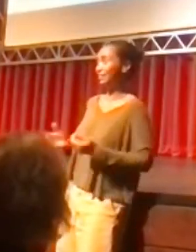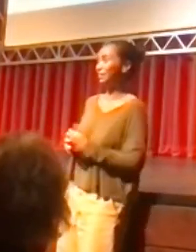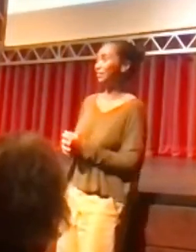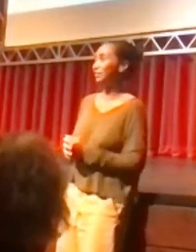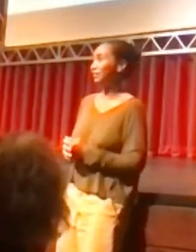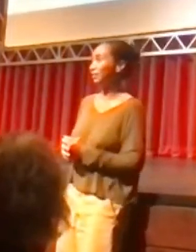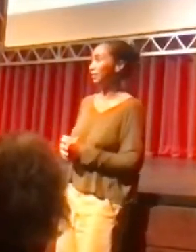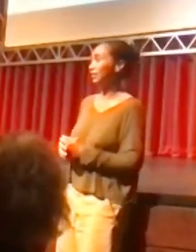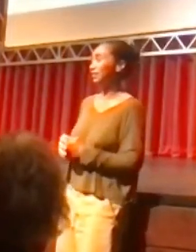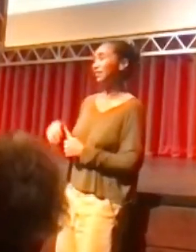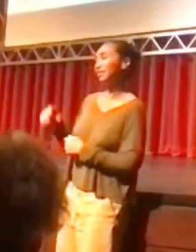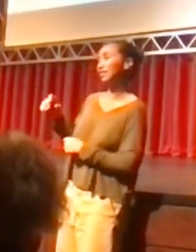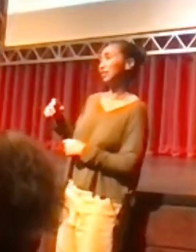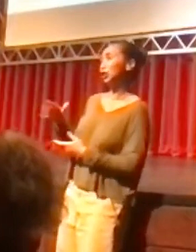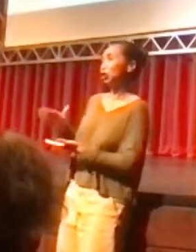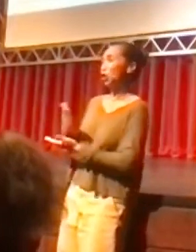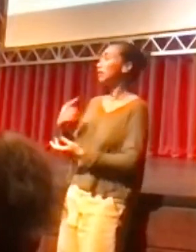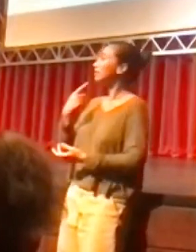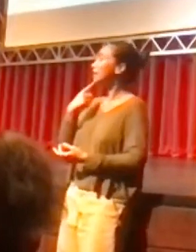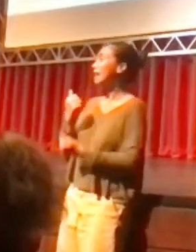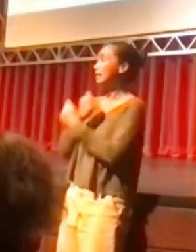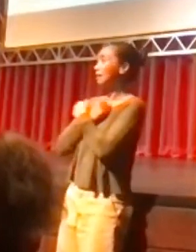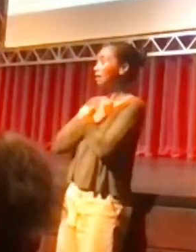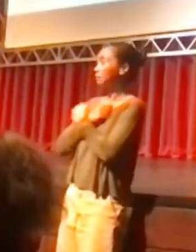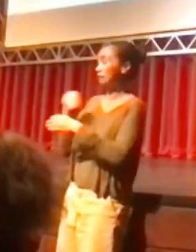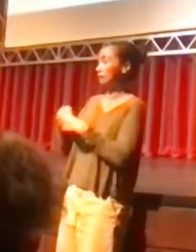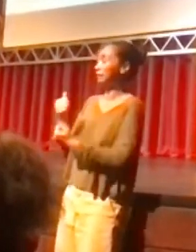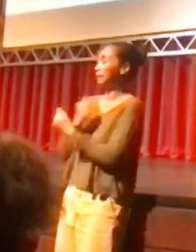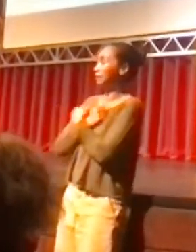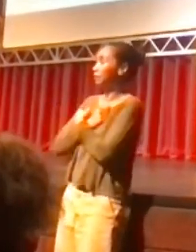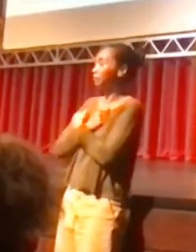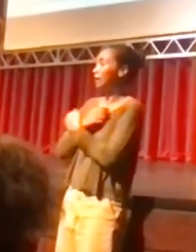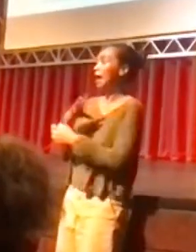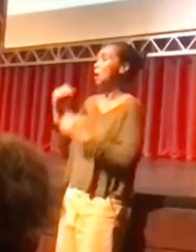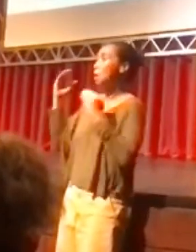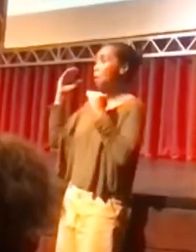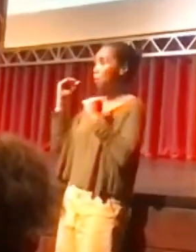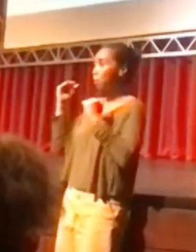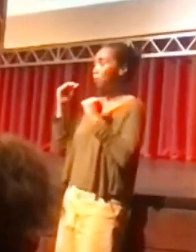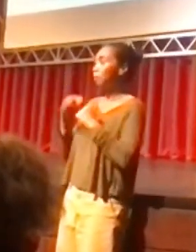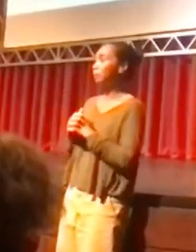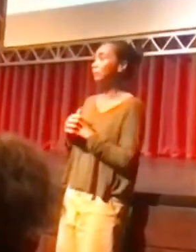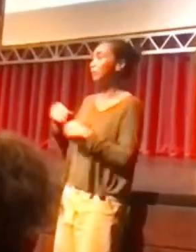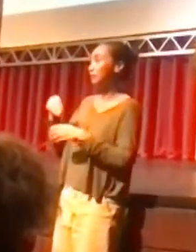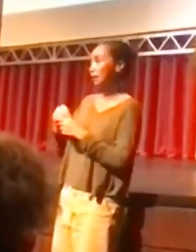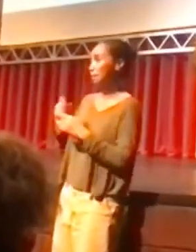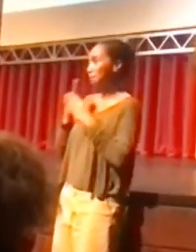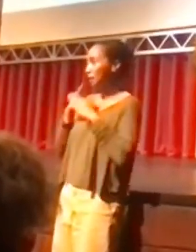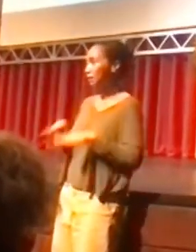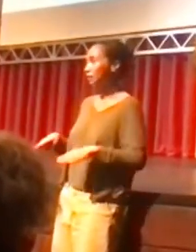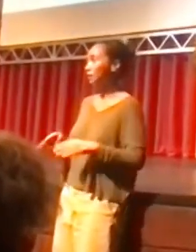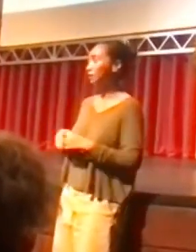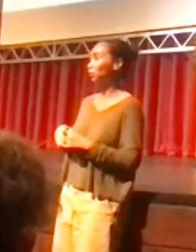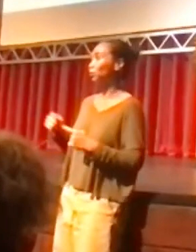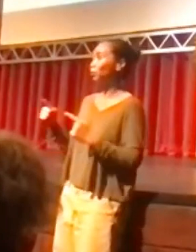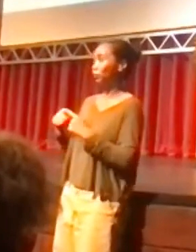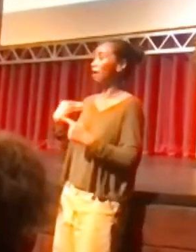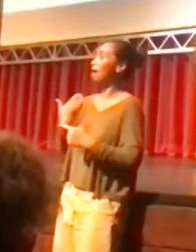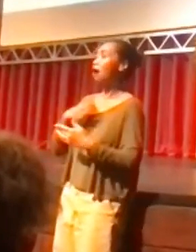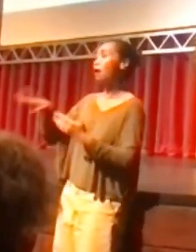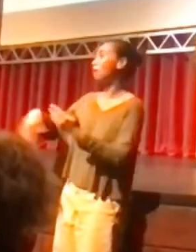A song that simply says, in love, in hope, in peace to us